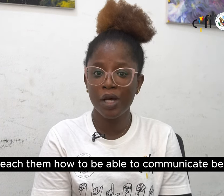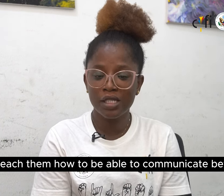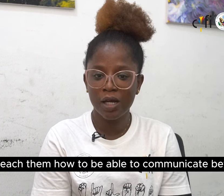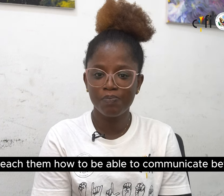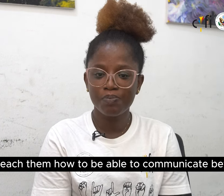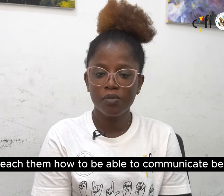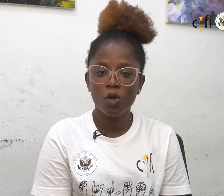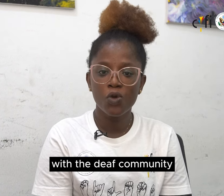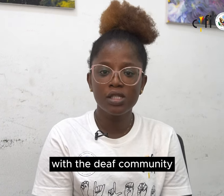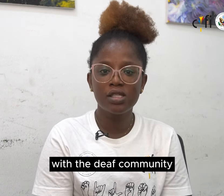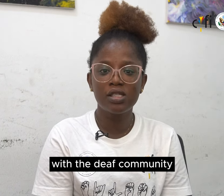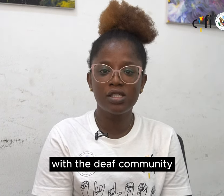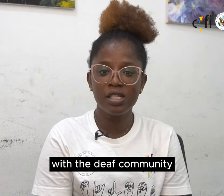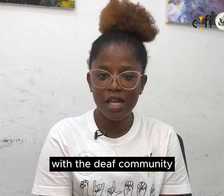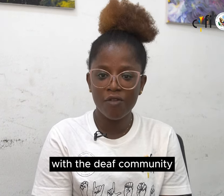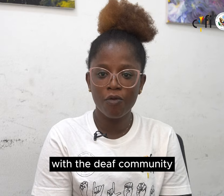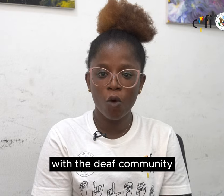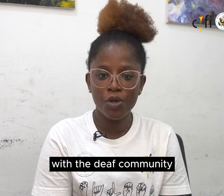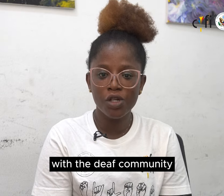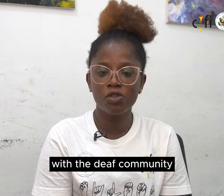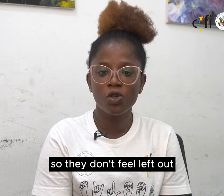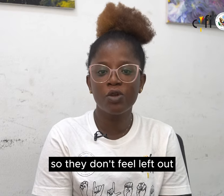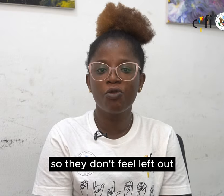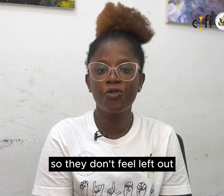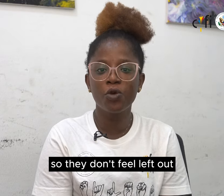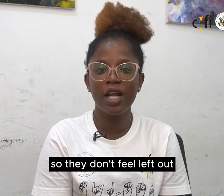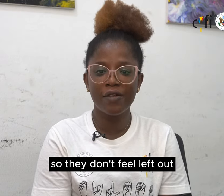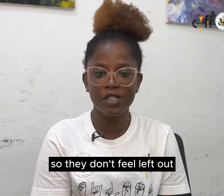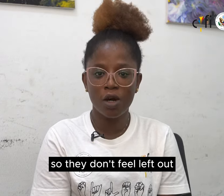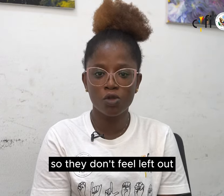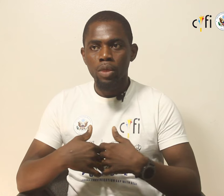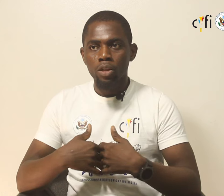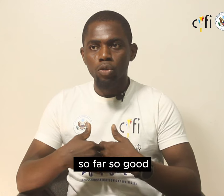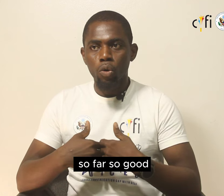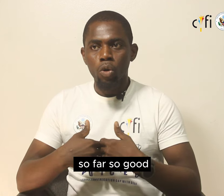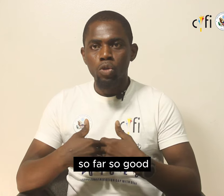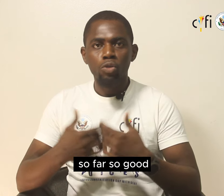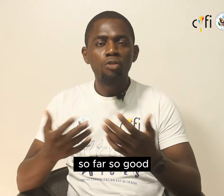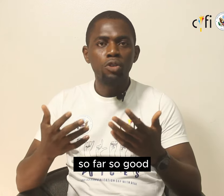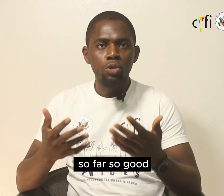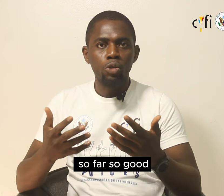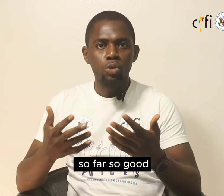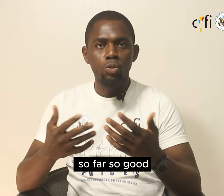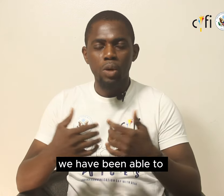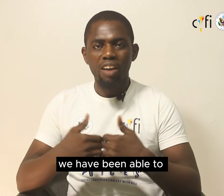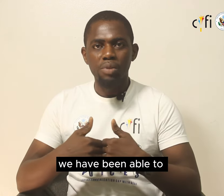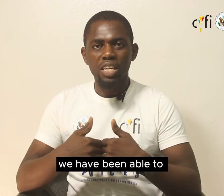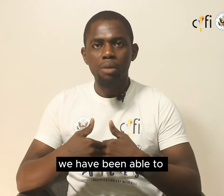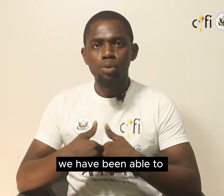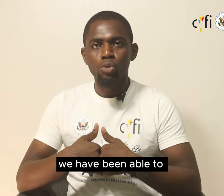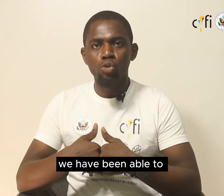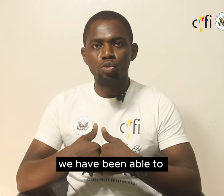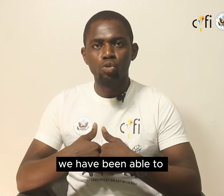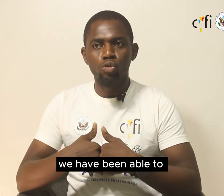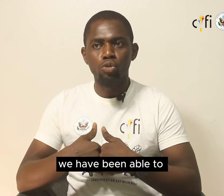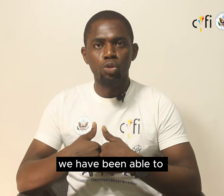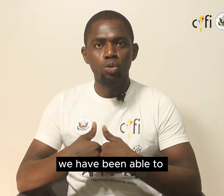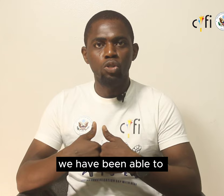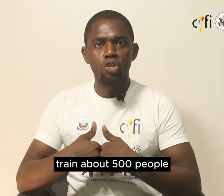better with the deaf community, so they don't feel left out. So far so good. We have been able to, you know,